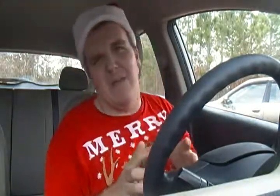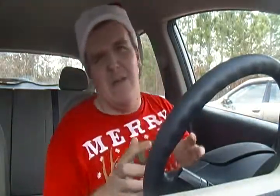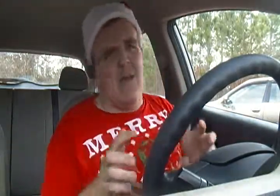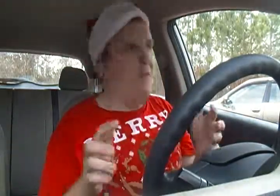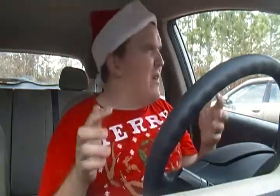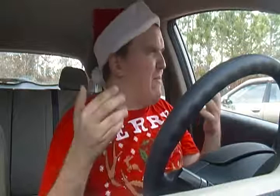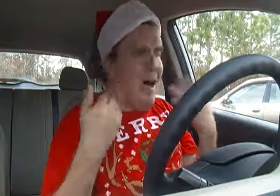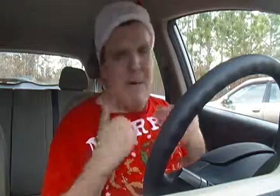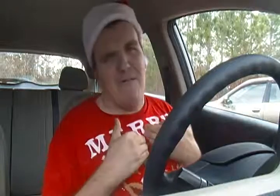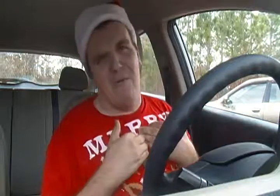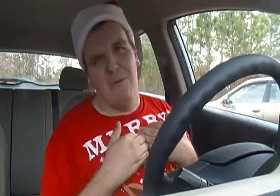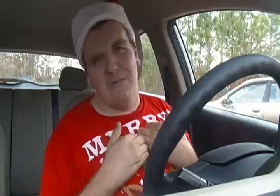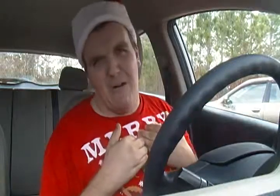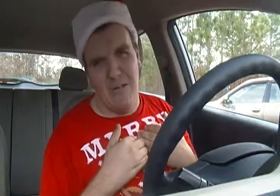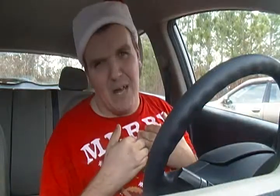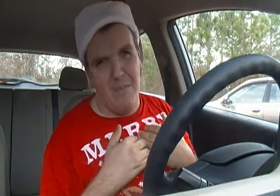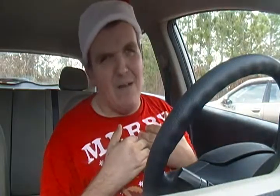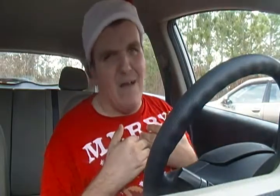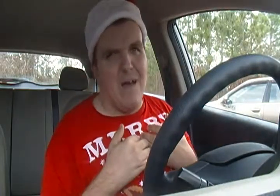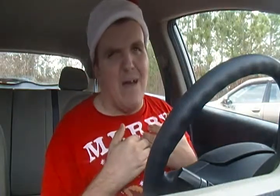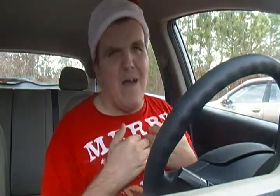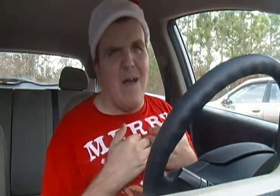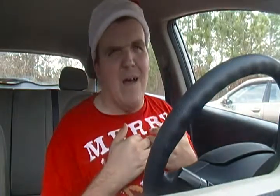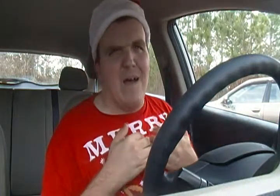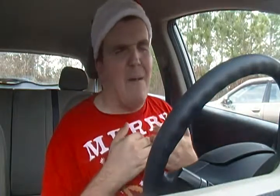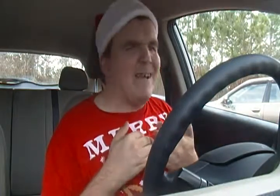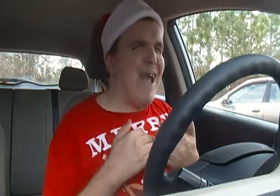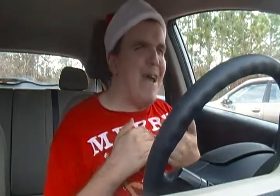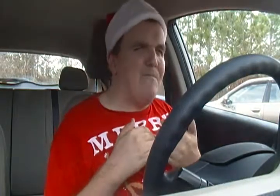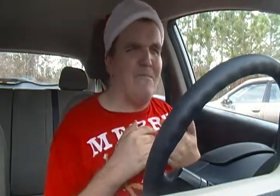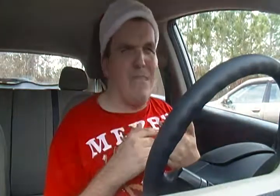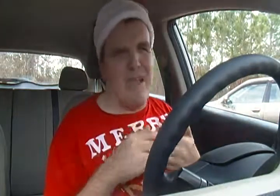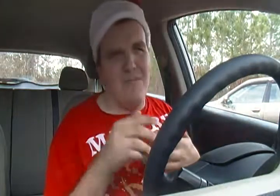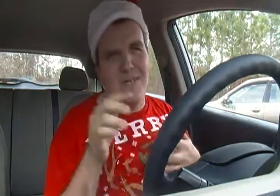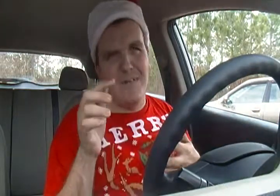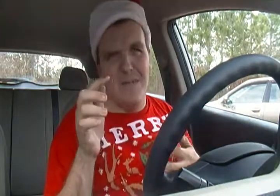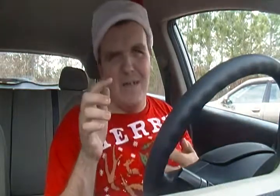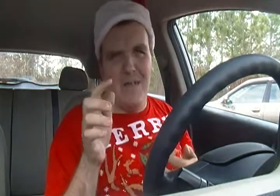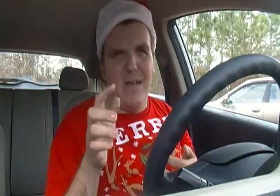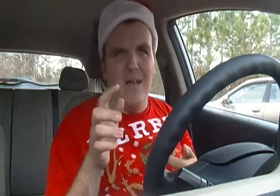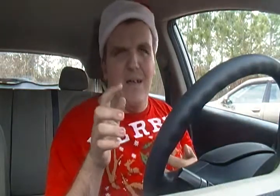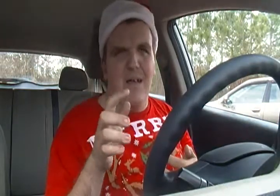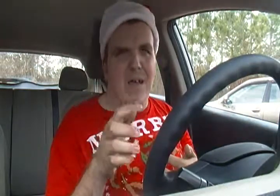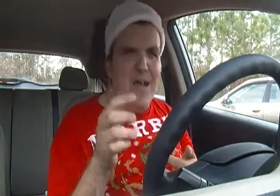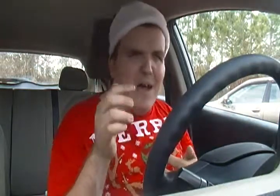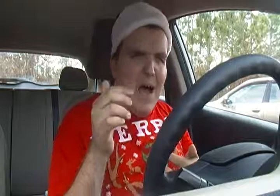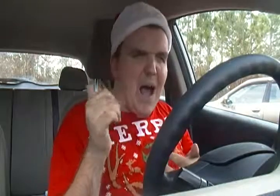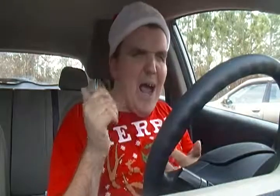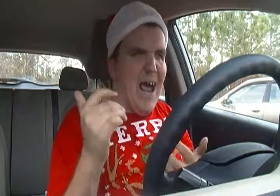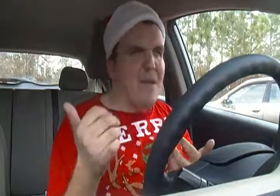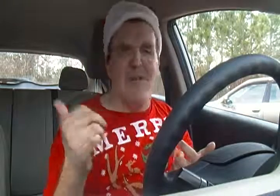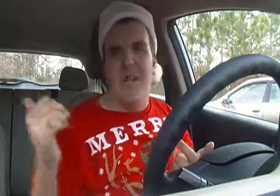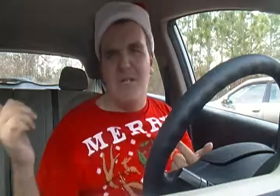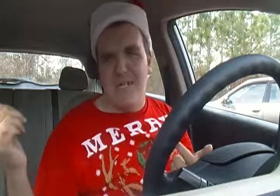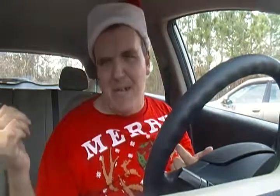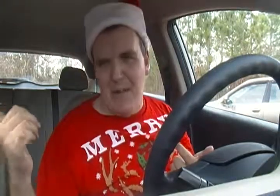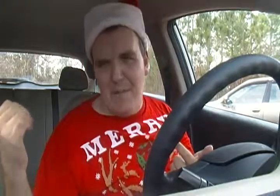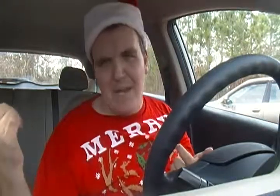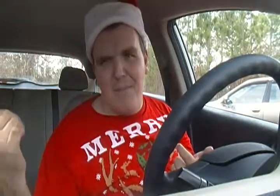one of my favorite movies of all time my dad he wasn't he i got into vhs i don't have the